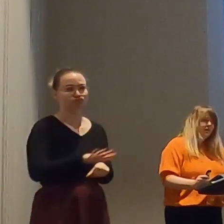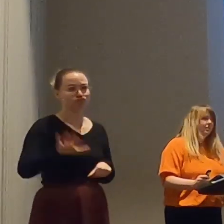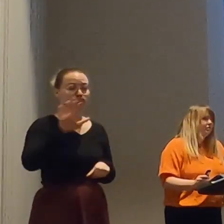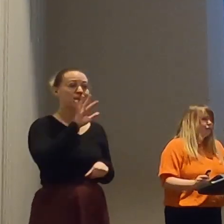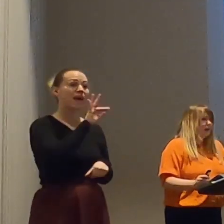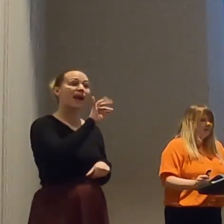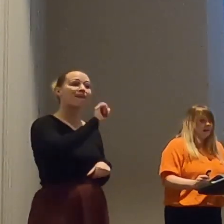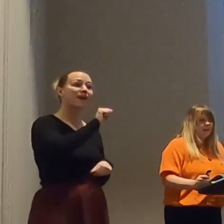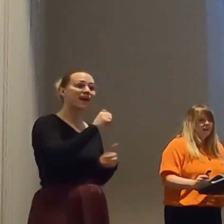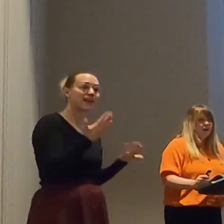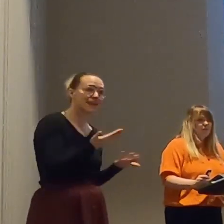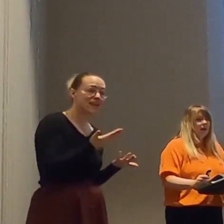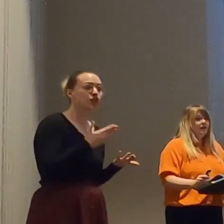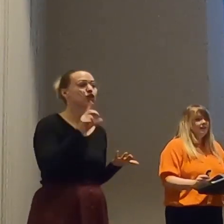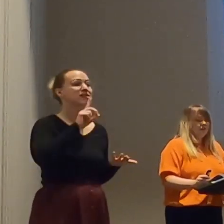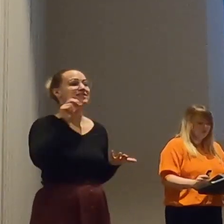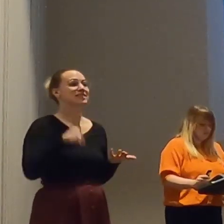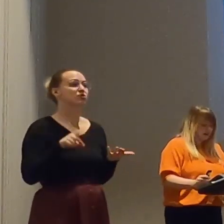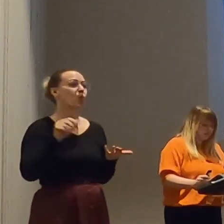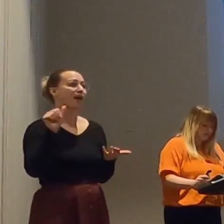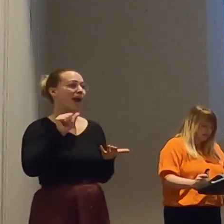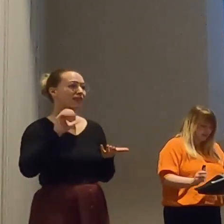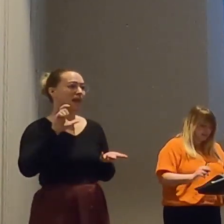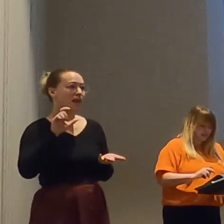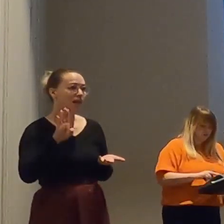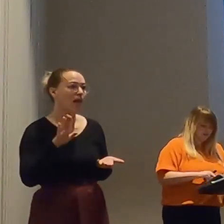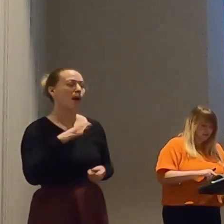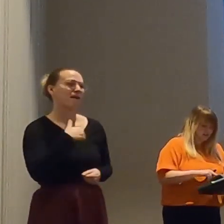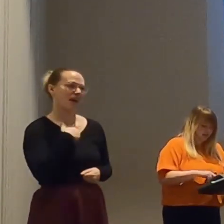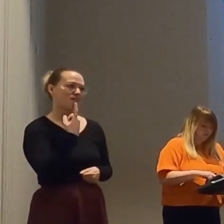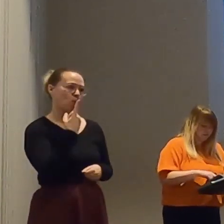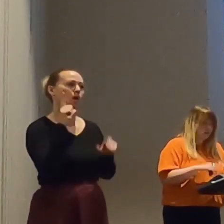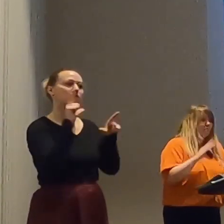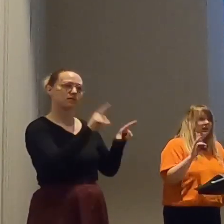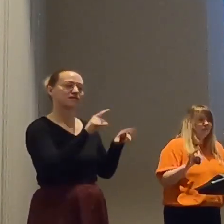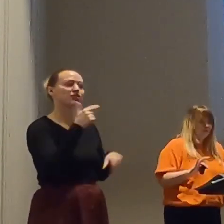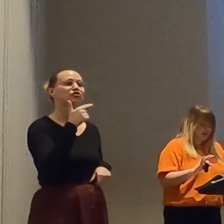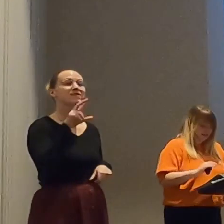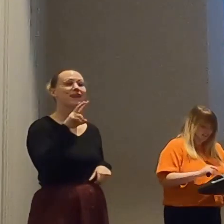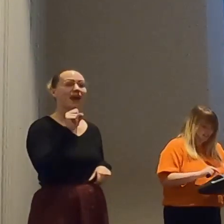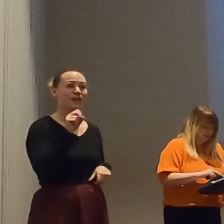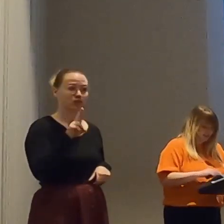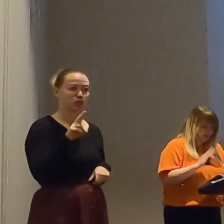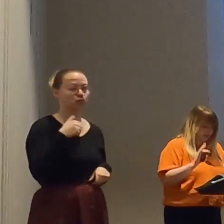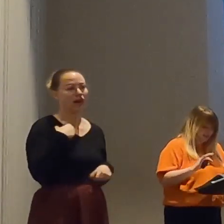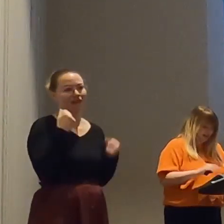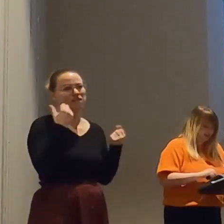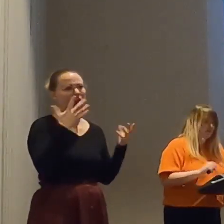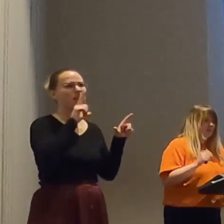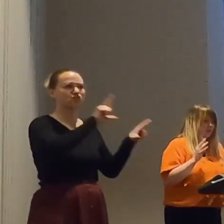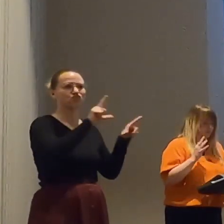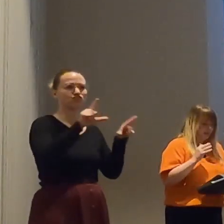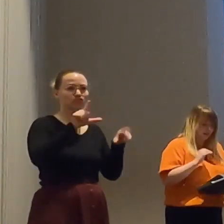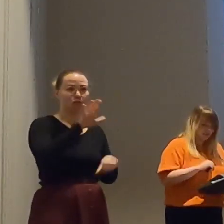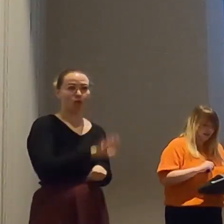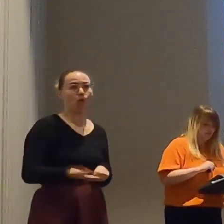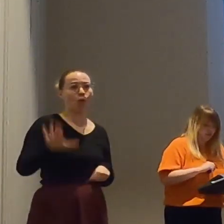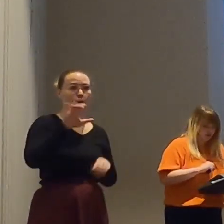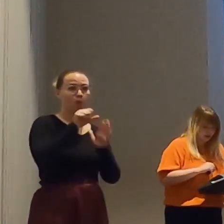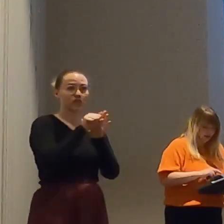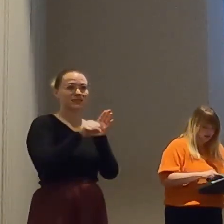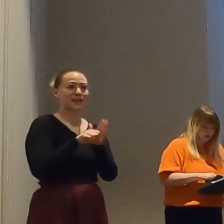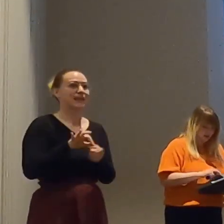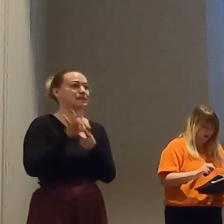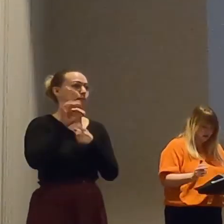here, the Detroit Athletic Club, and there's also one at Grand Valley State University. There's many throughout the state, especially within the city